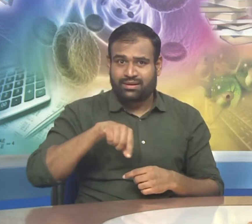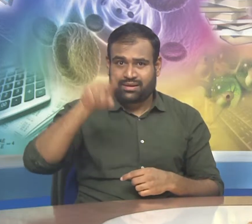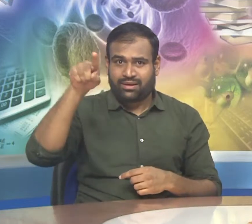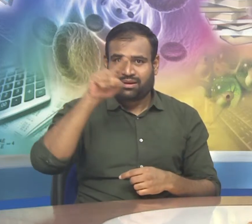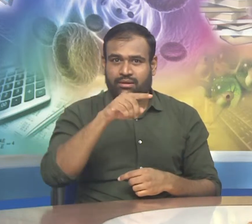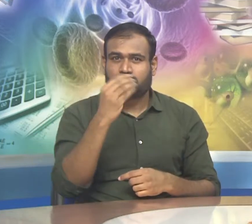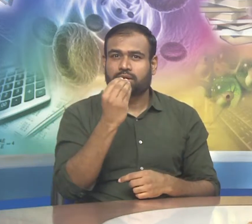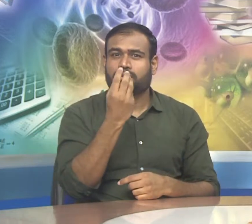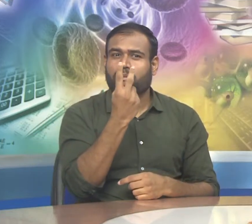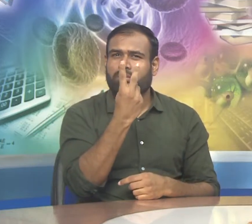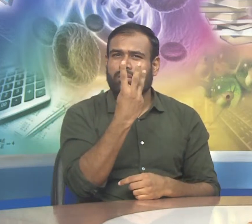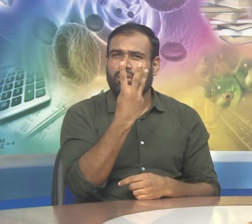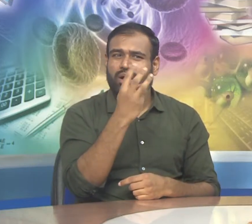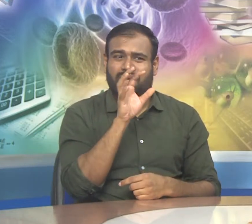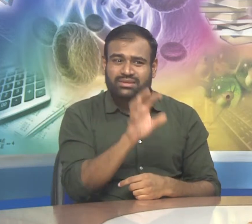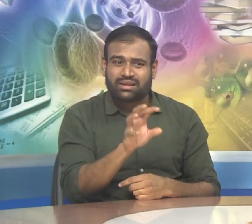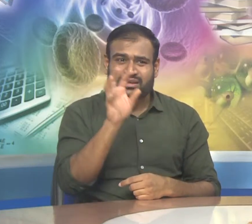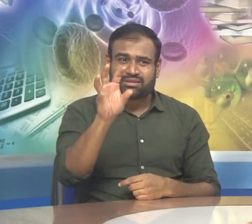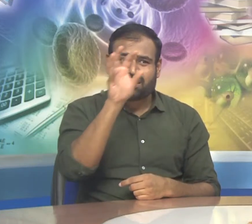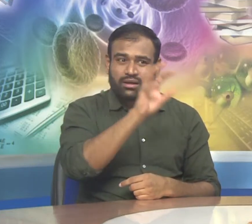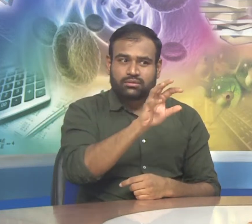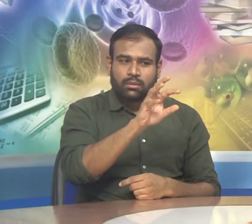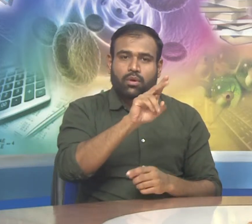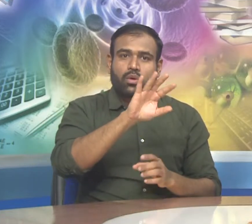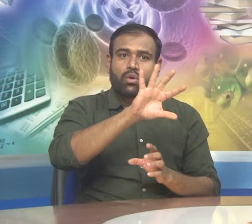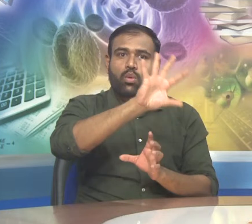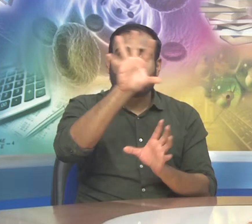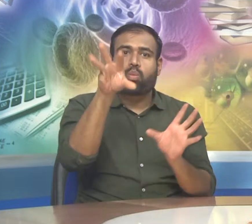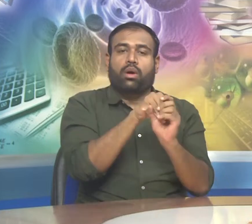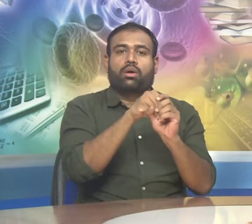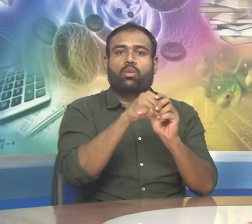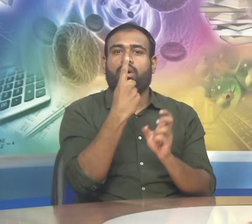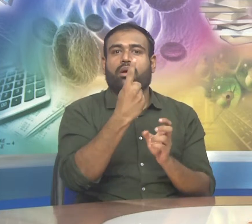Can be common high courts for two or more states.